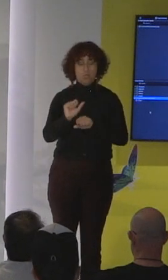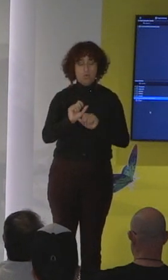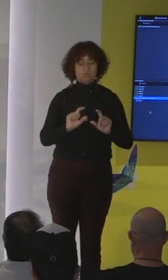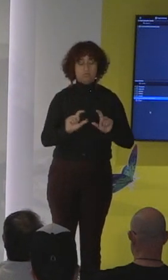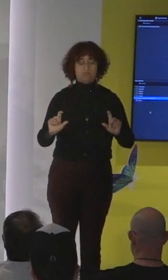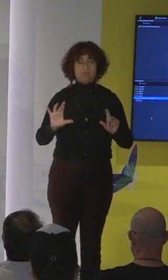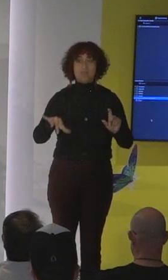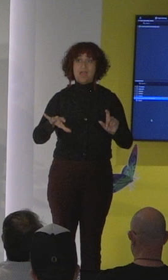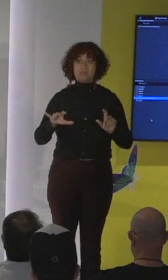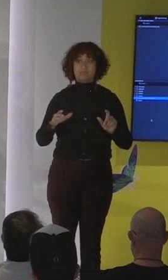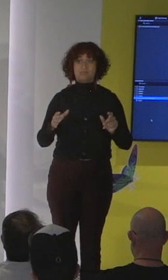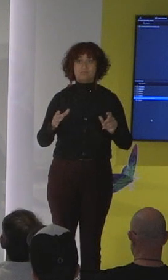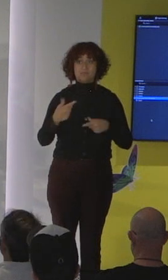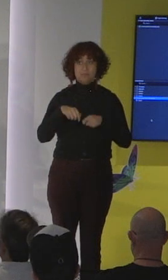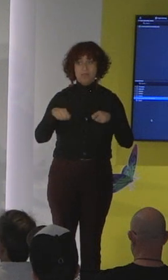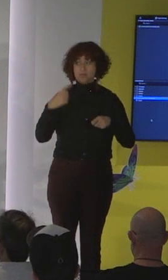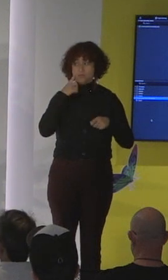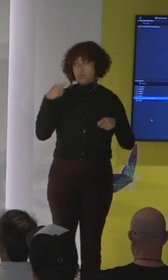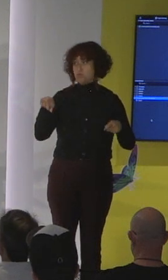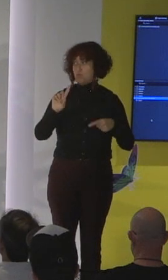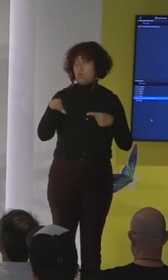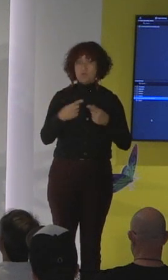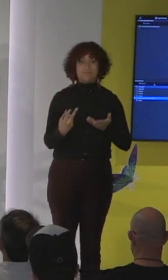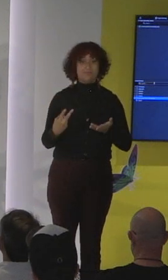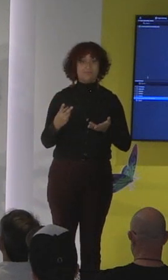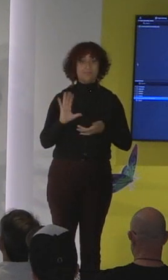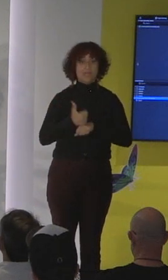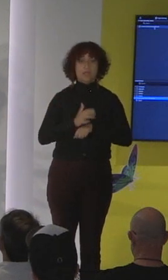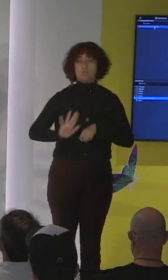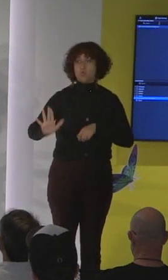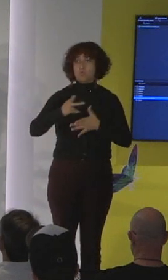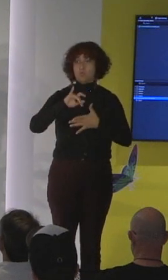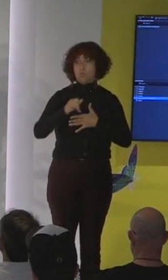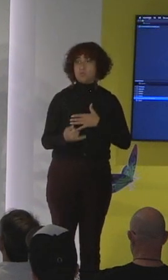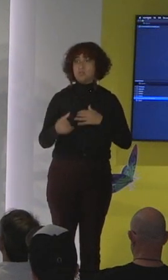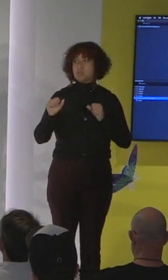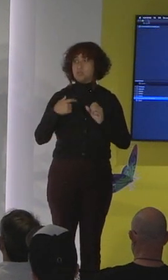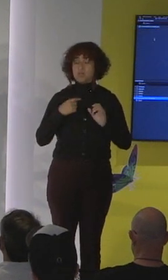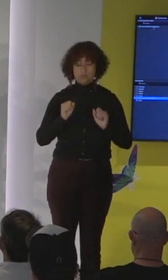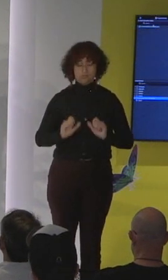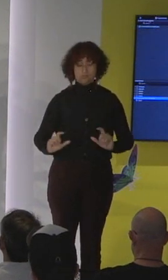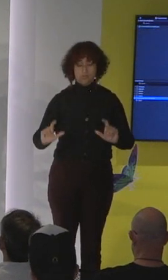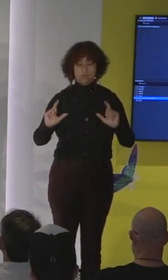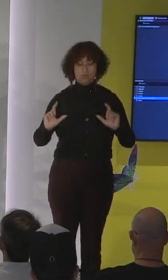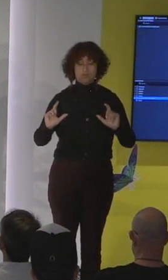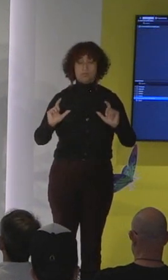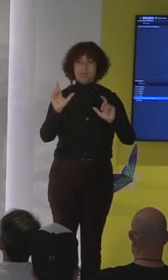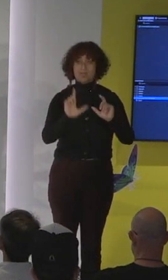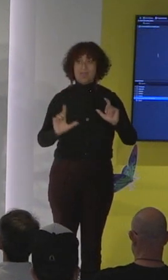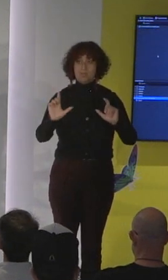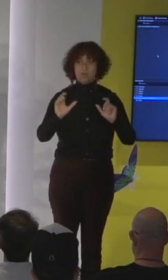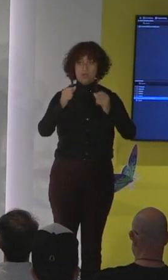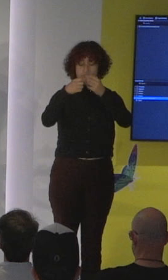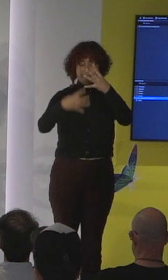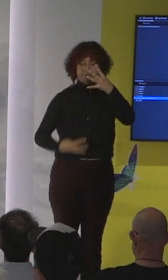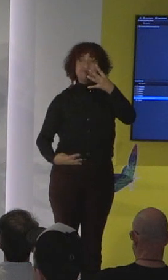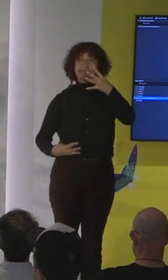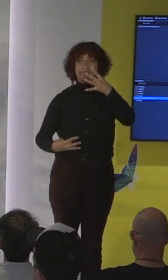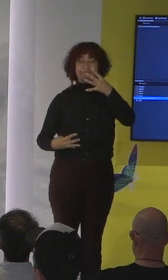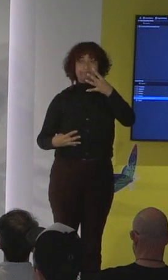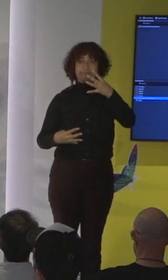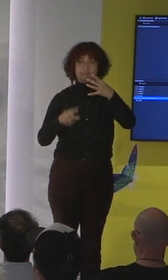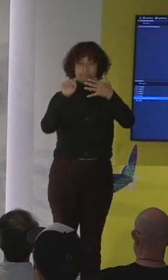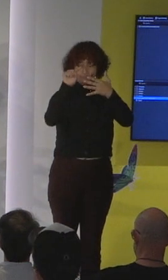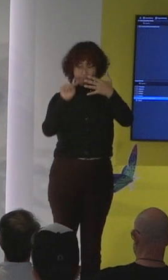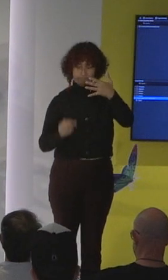a package that for you, when you're setting up your project, you can go up into the asset library here. You'll go